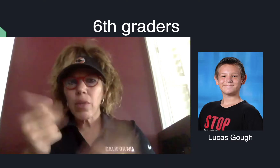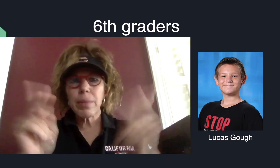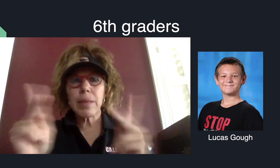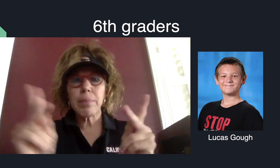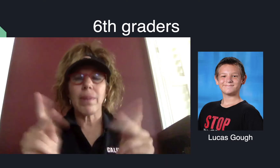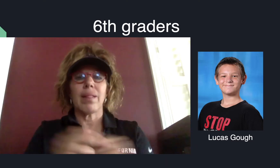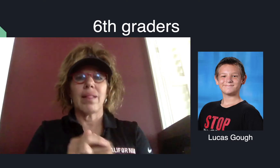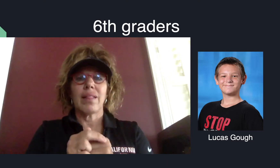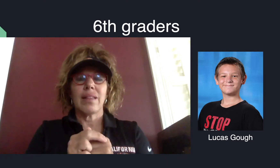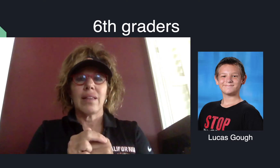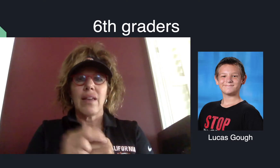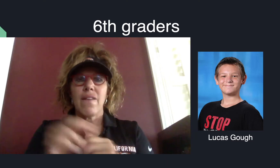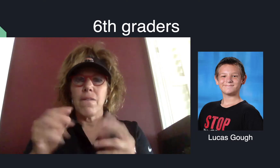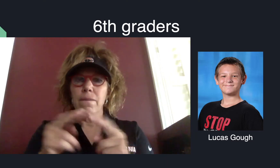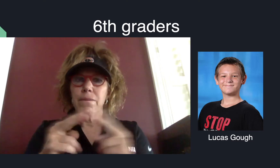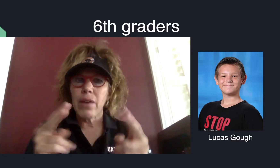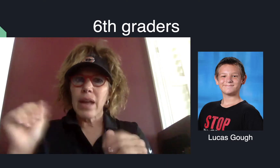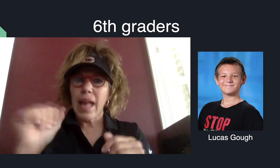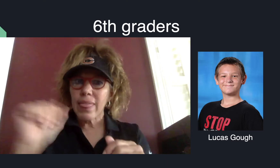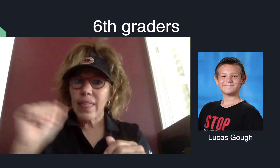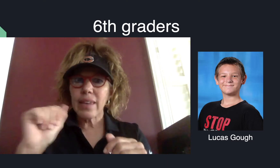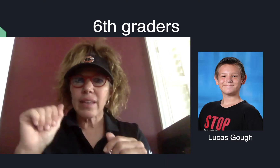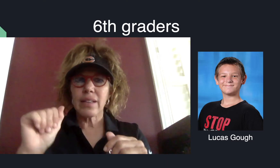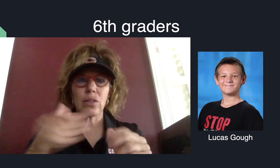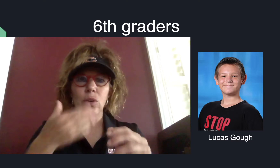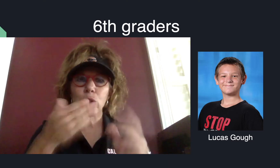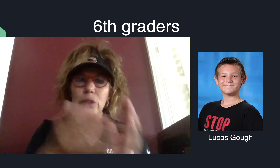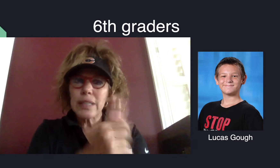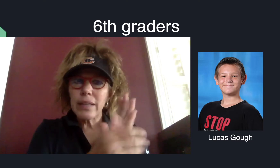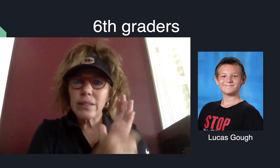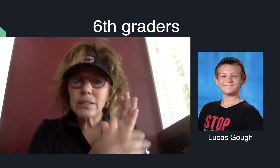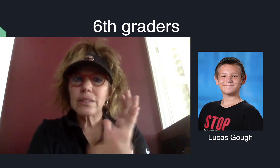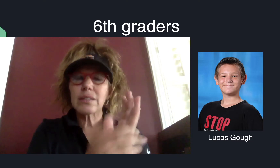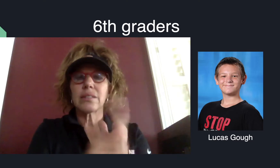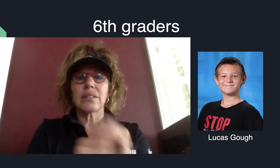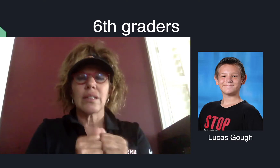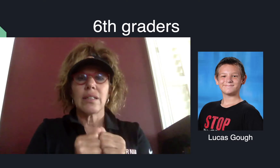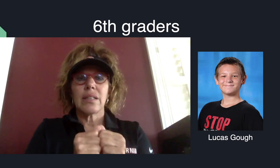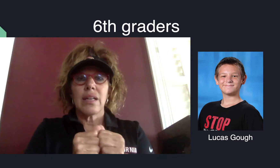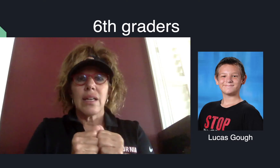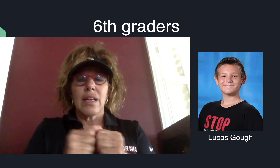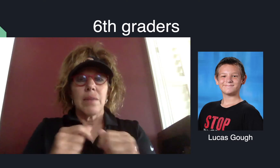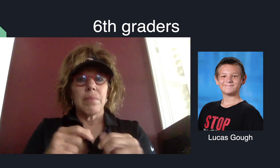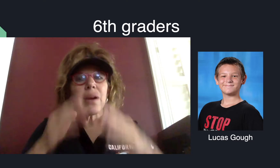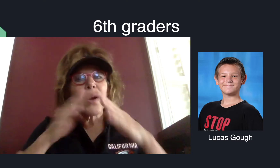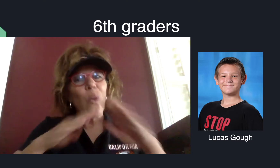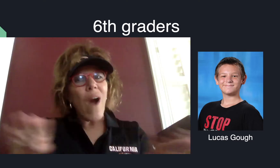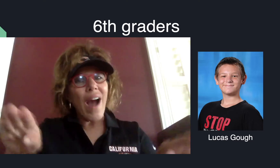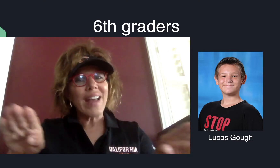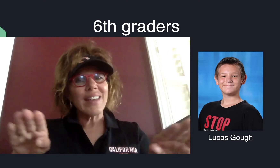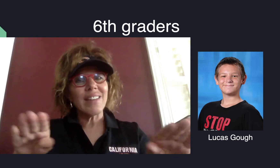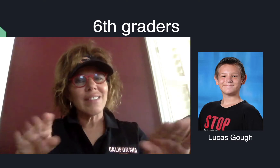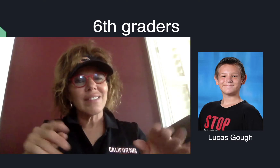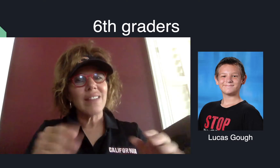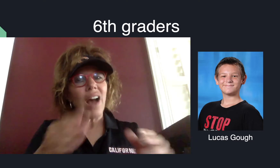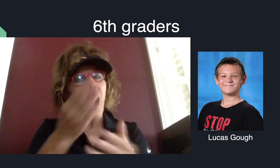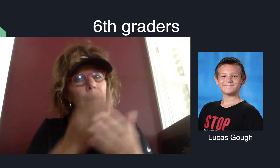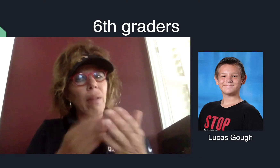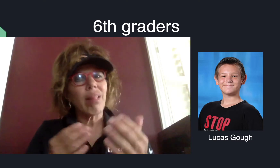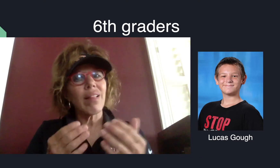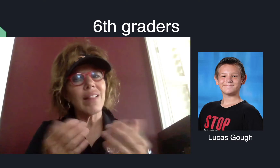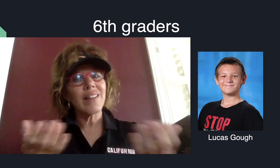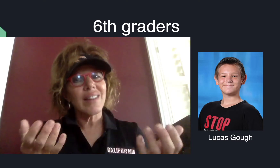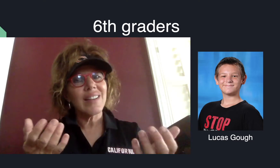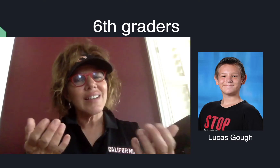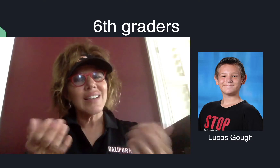motivated, helps other students, very athletic, has good skills,